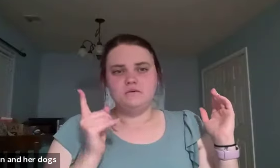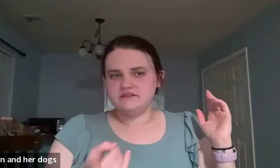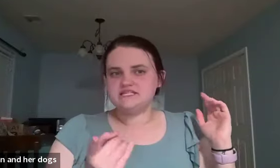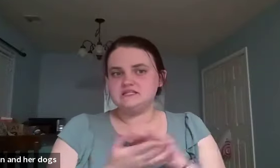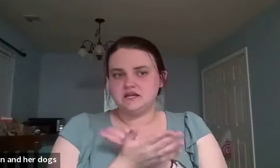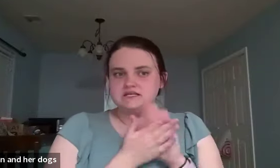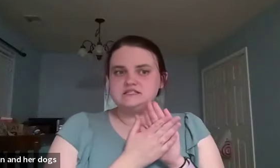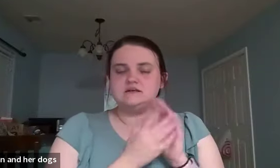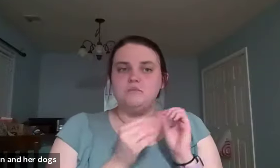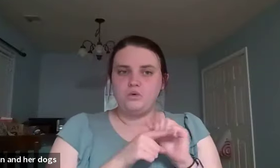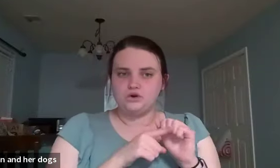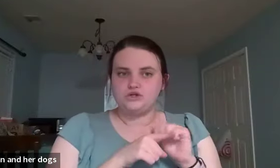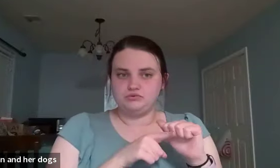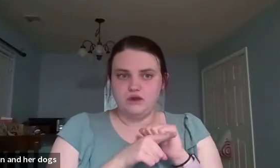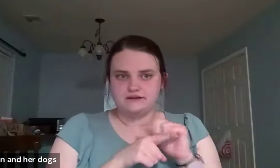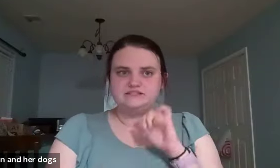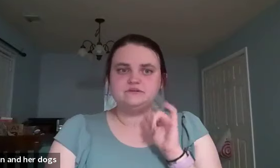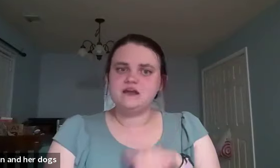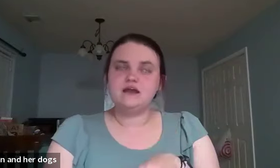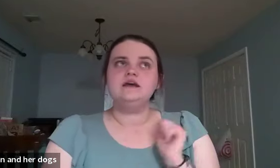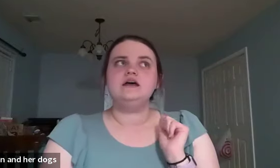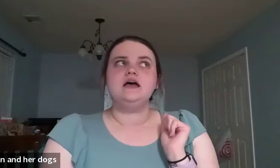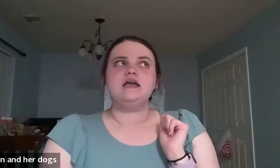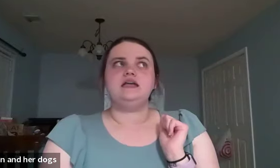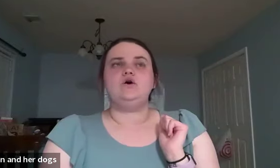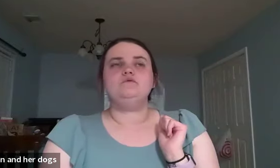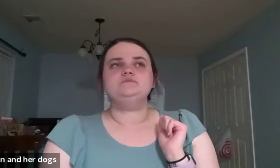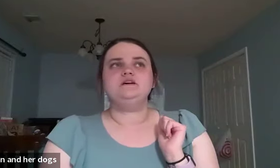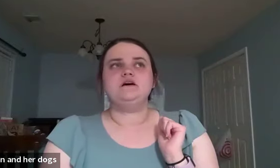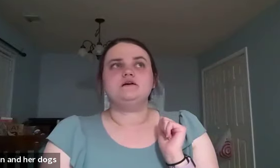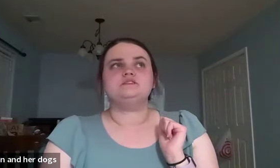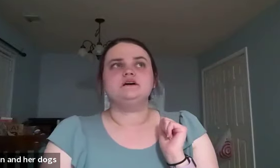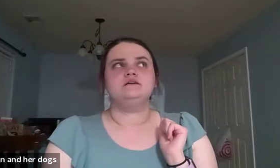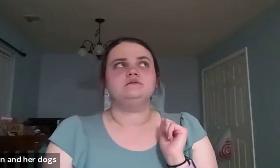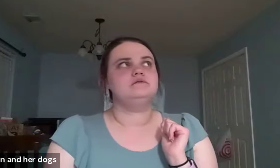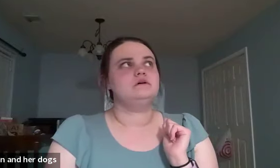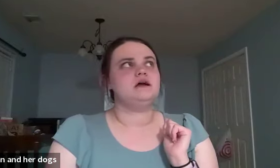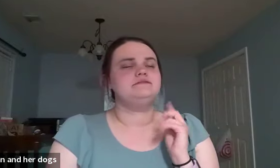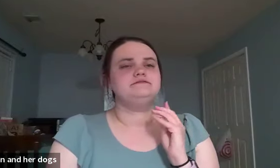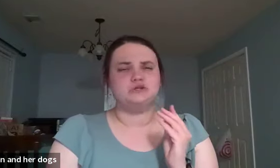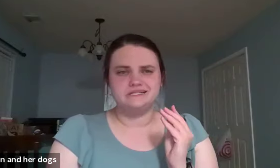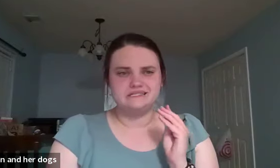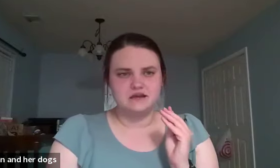And one of the things that's nice is the more you practice with that, it almost becomes a fluid